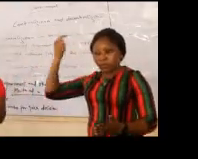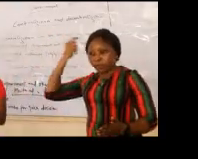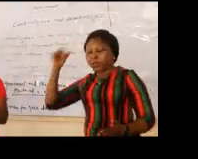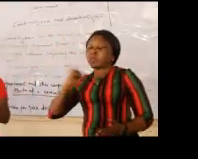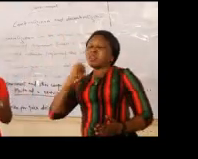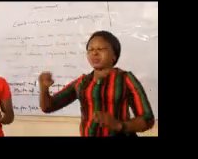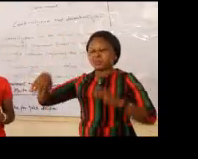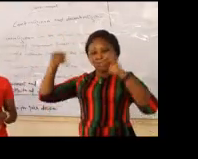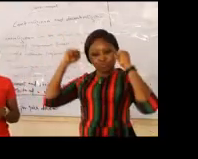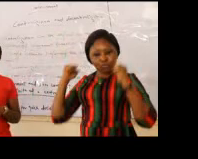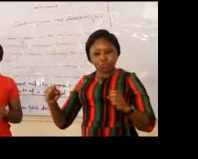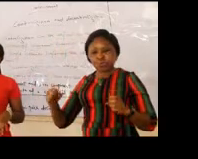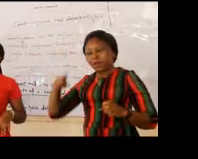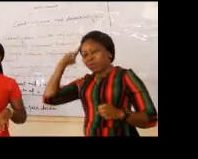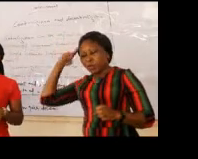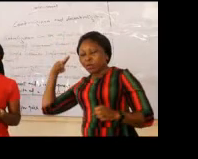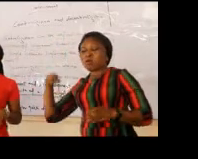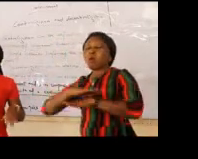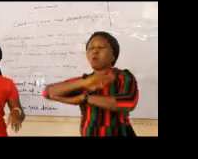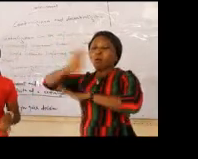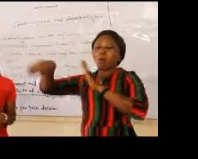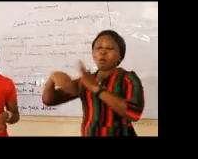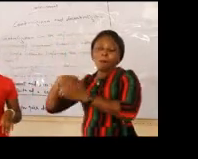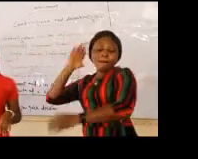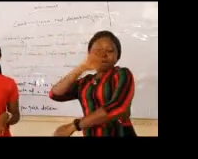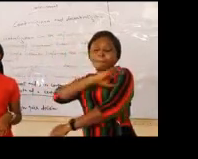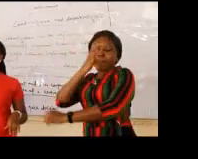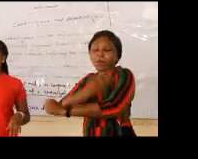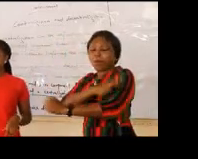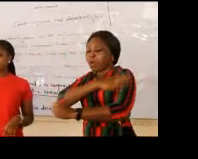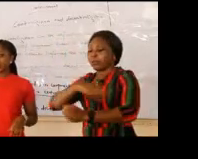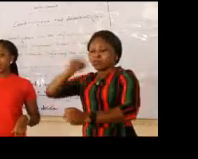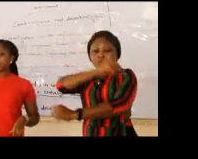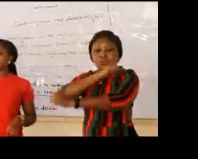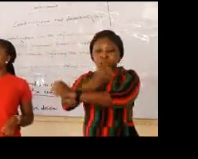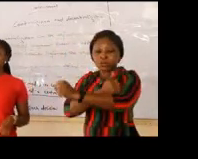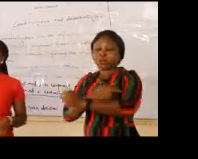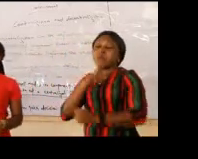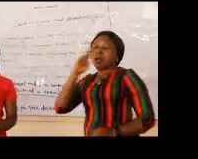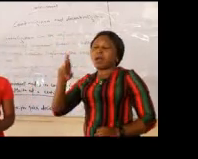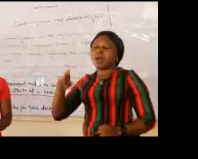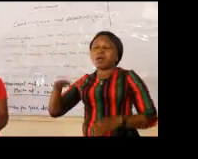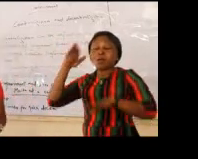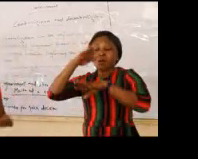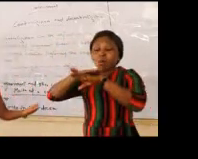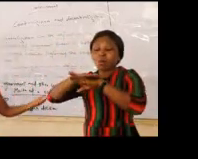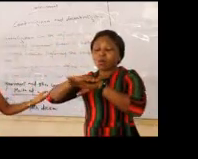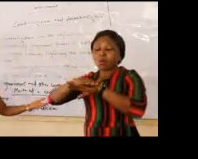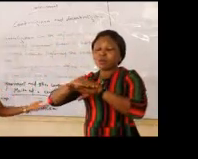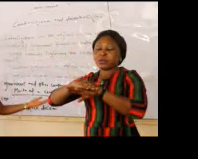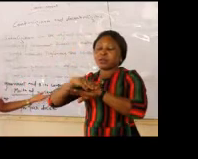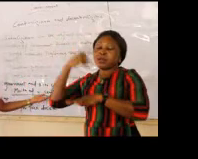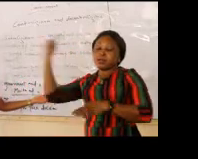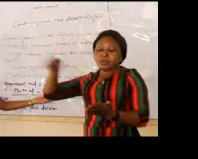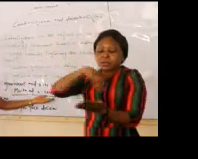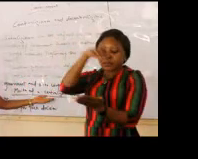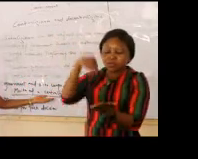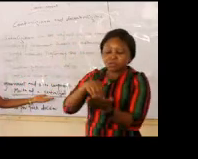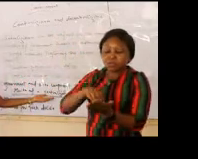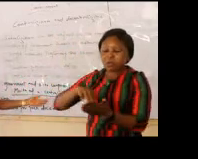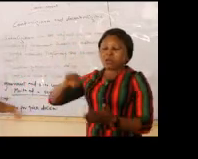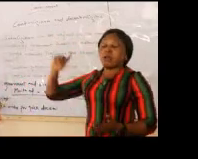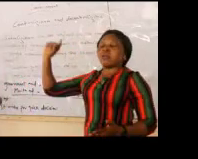all powers and authority are what? Concentrated only in the central government. Remember we said in a